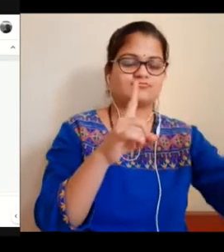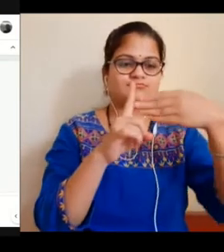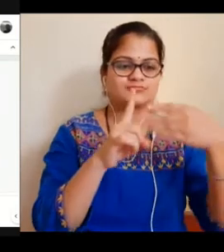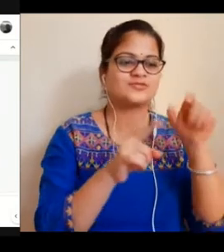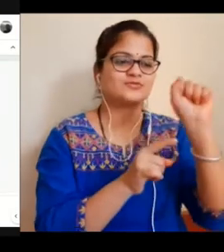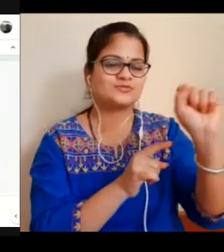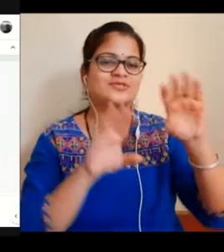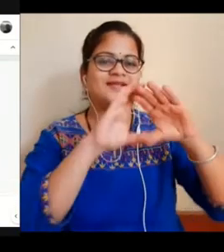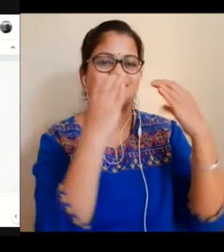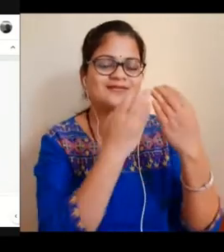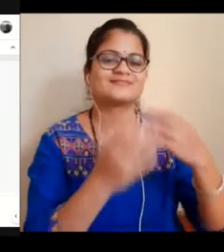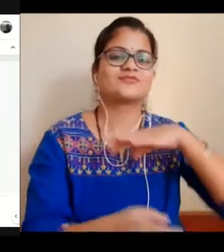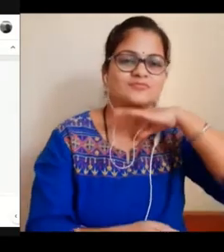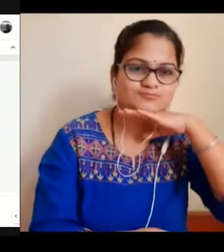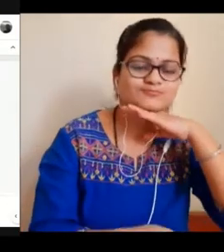therapy sessions.